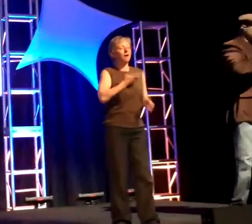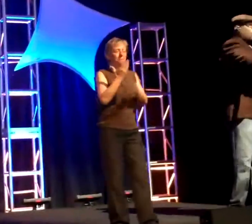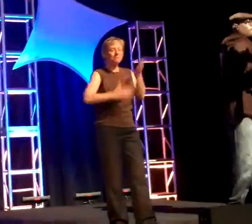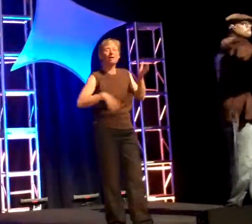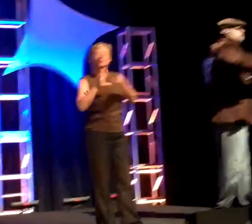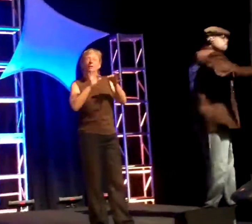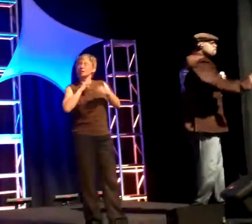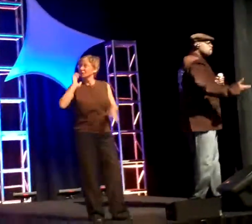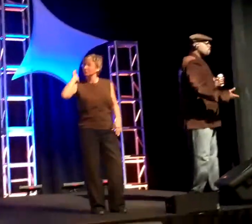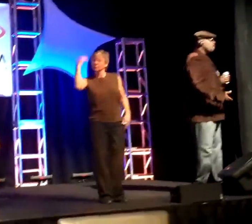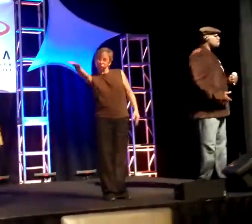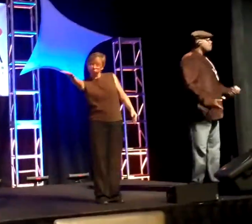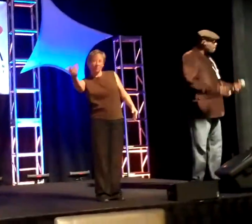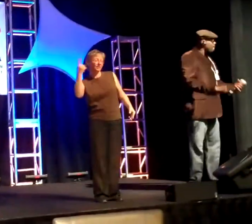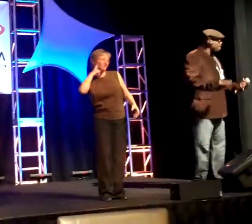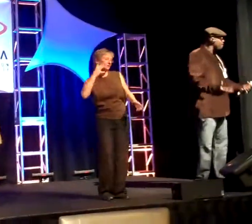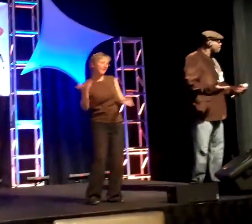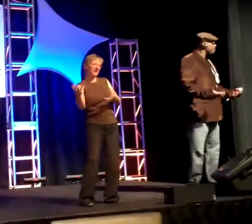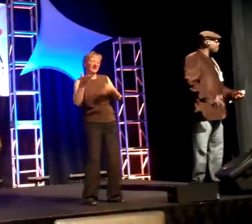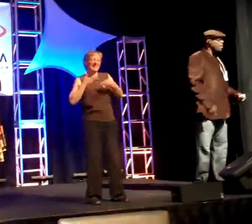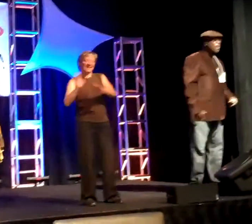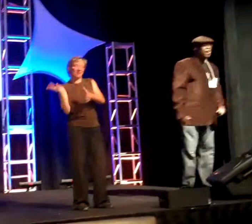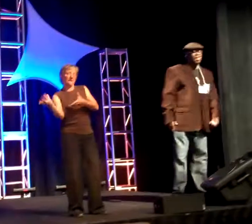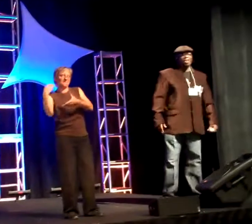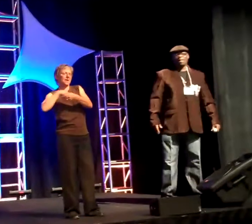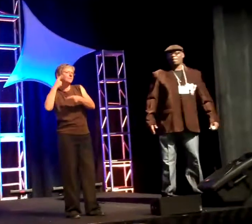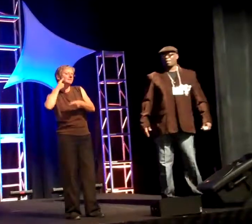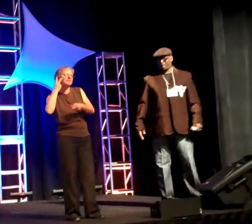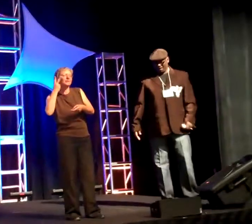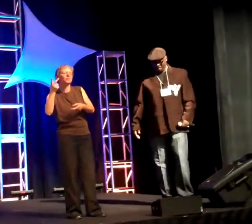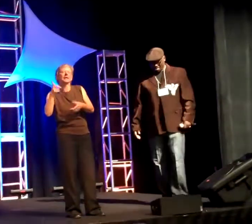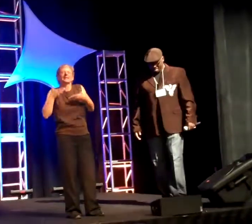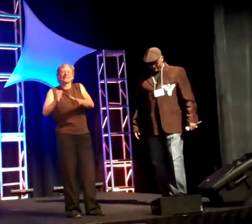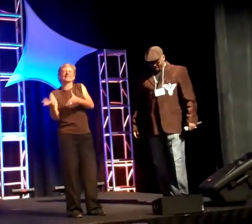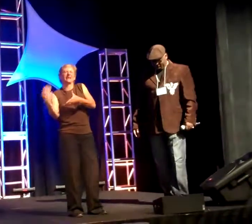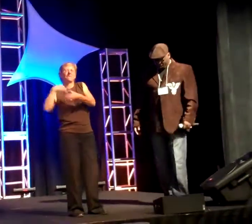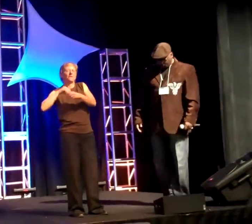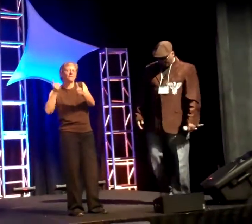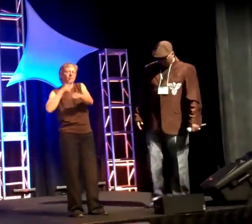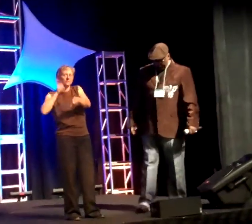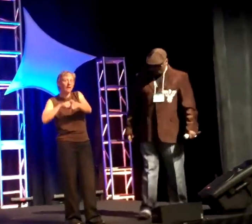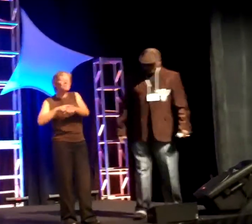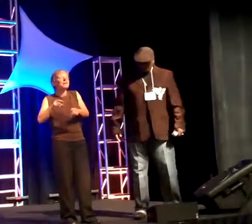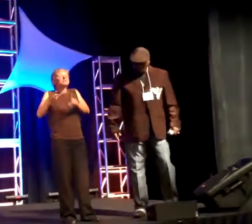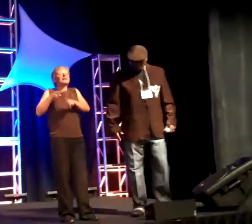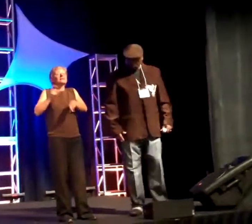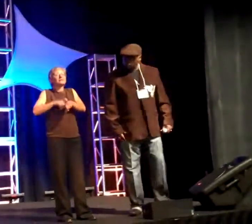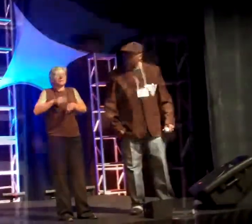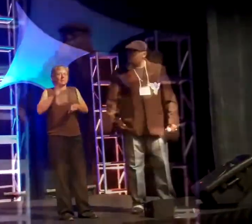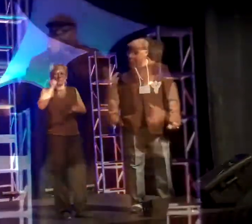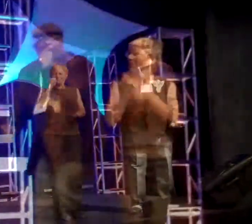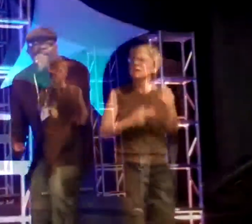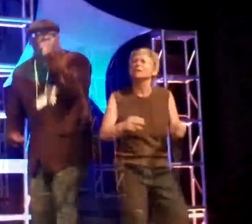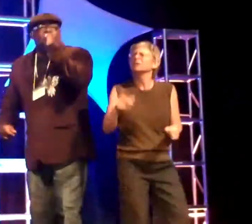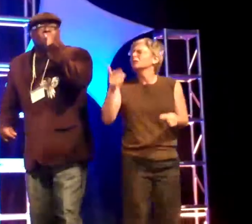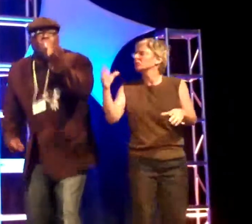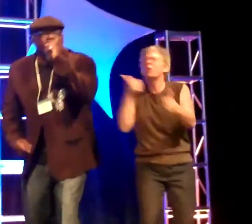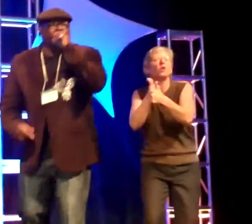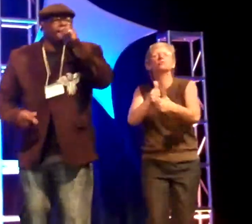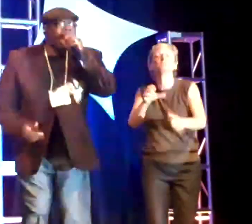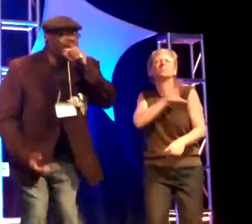part and we go like this, let's get involved. We need everybody to say let's get involved the first time. The second time we'll have the ladies.